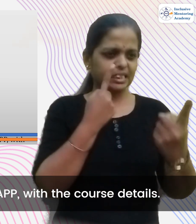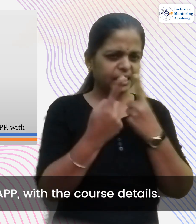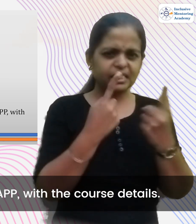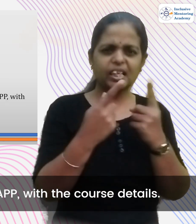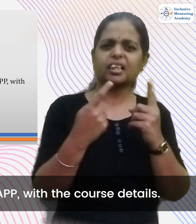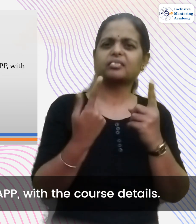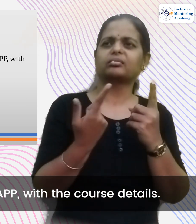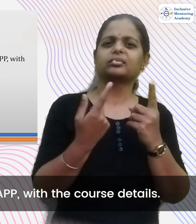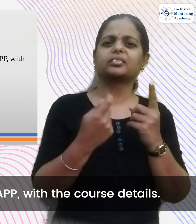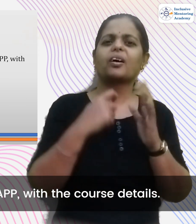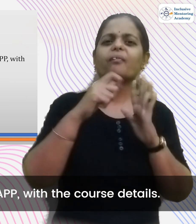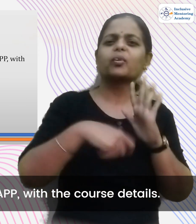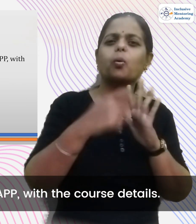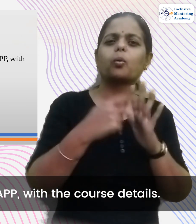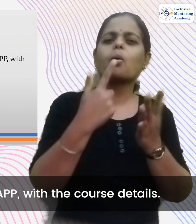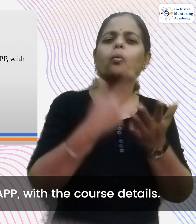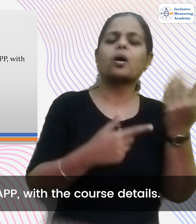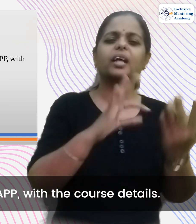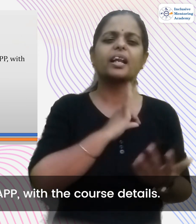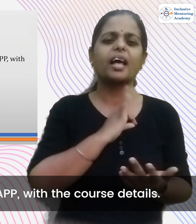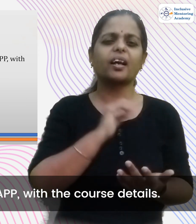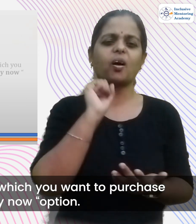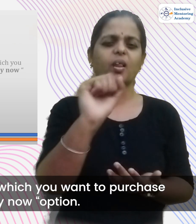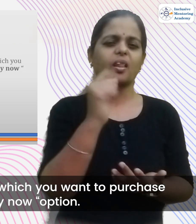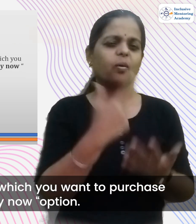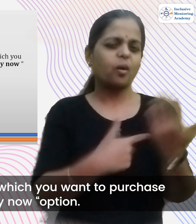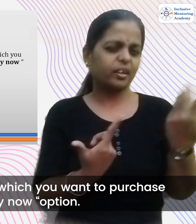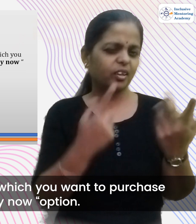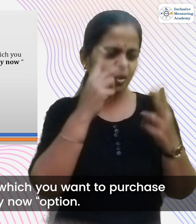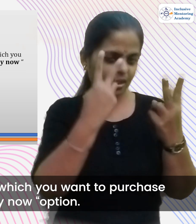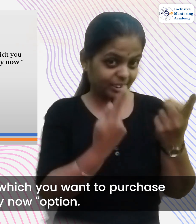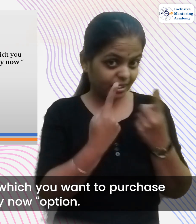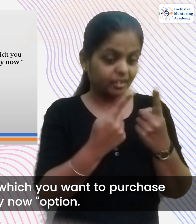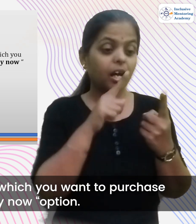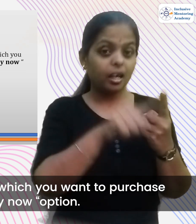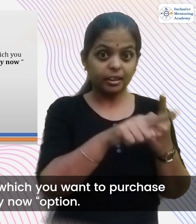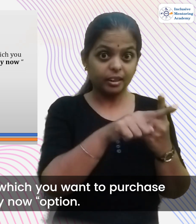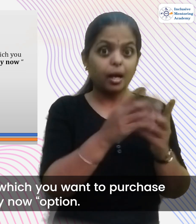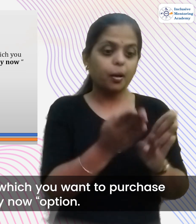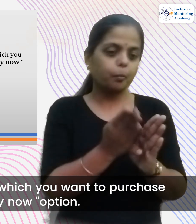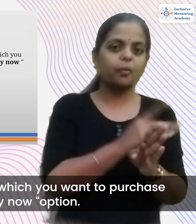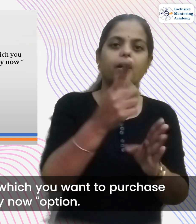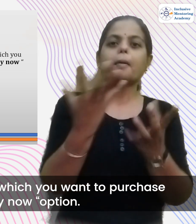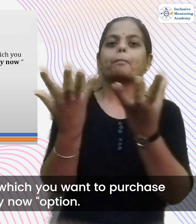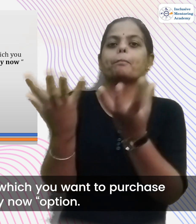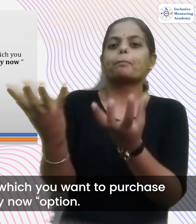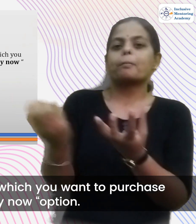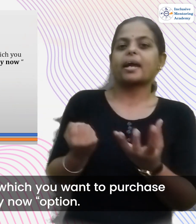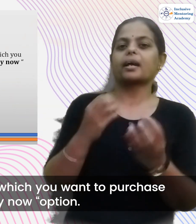This is the home page of the app with the course details. Now, please select the course which you want to purchase and click on Buy